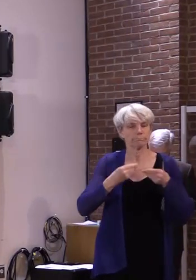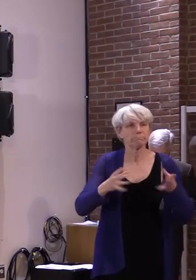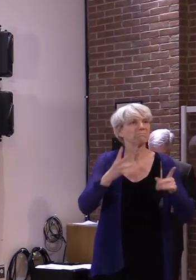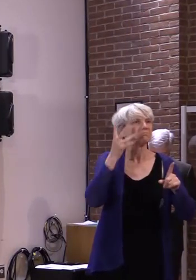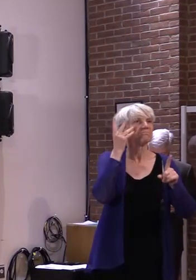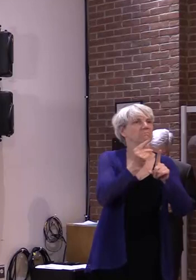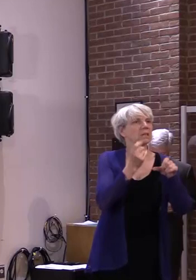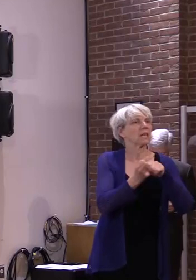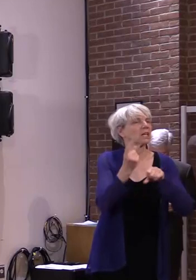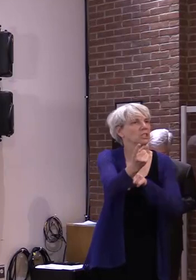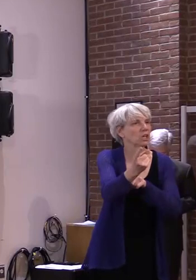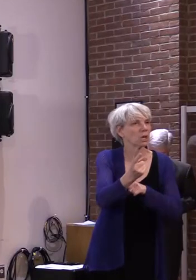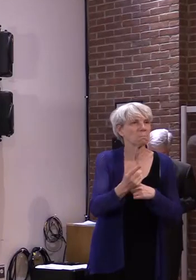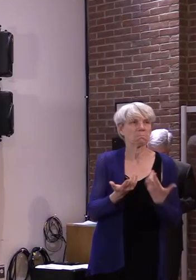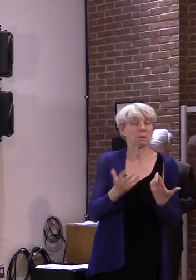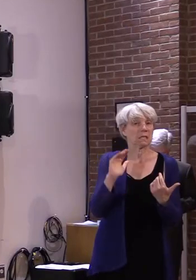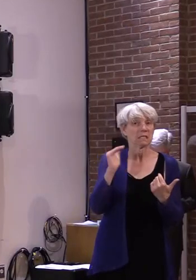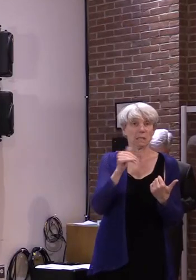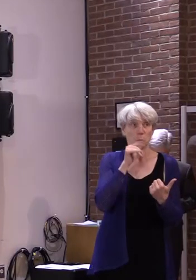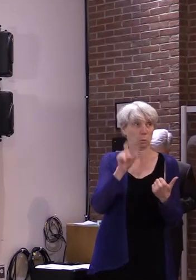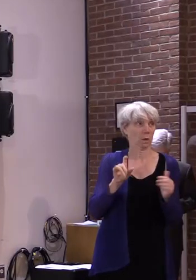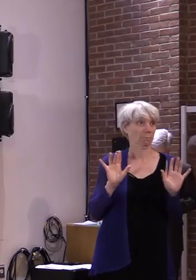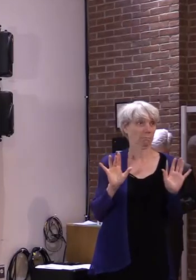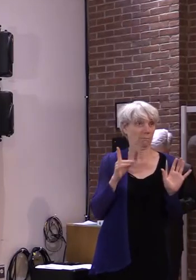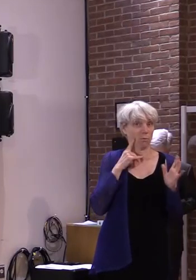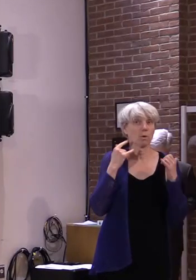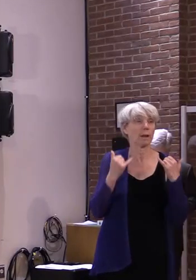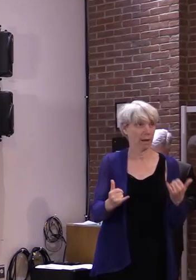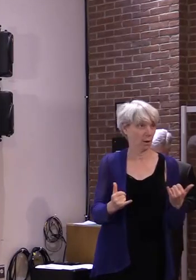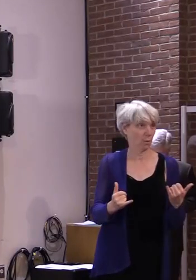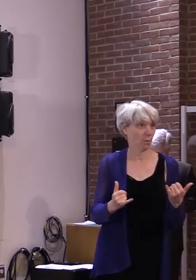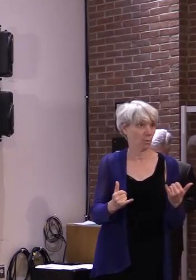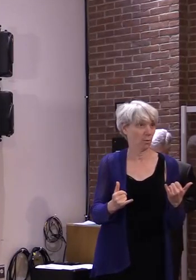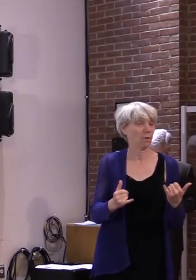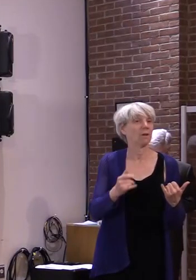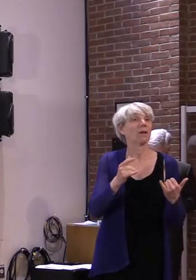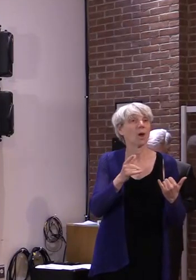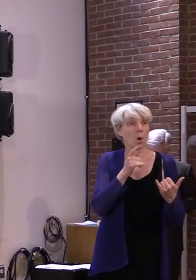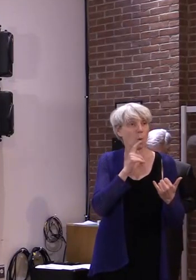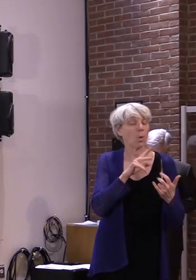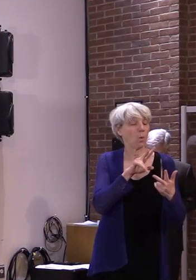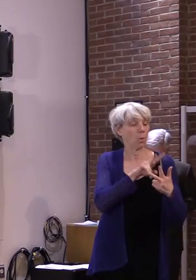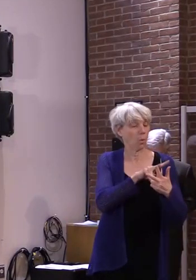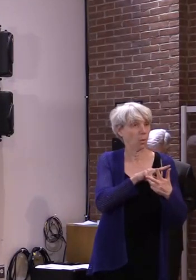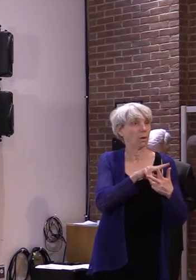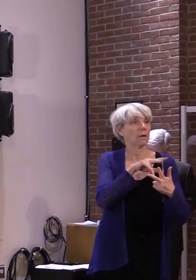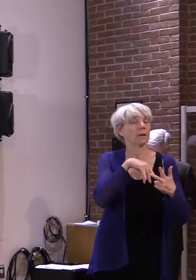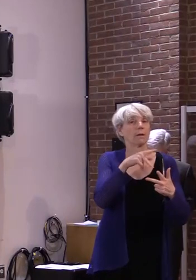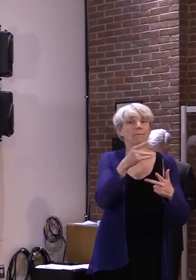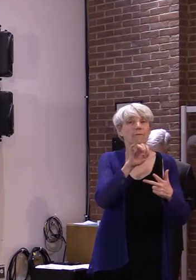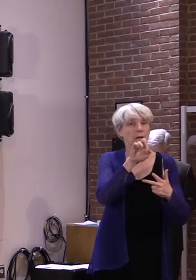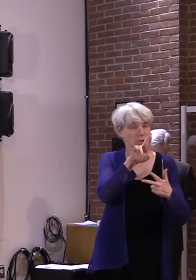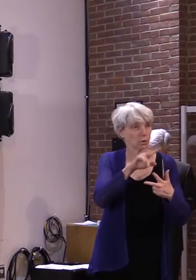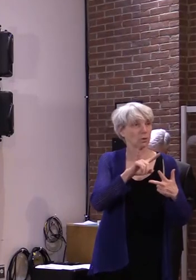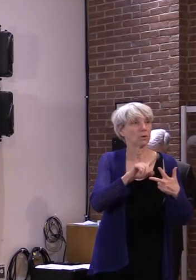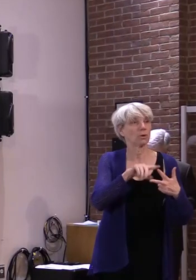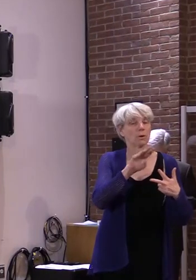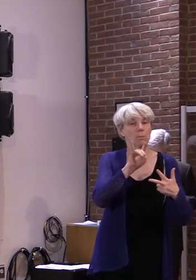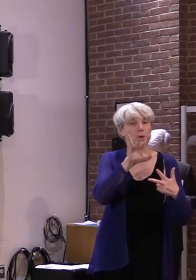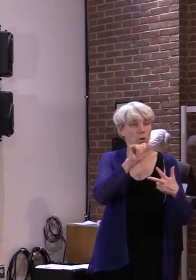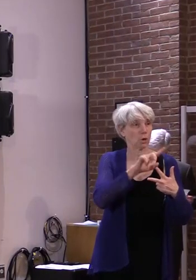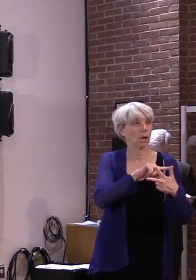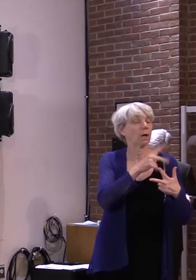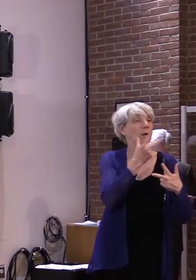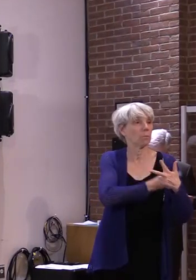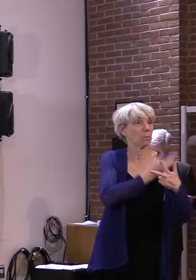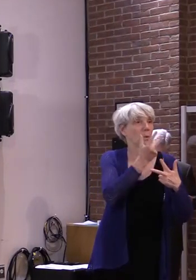not currently needed, and that at least for the mRNA vaccines, the duration of immunity